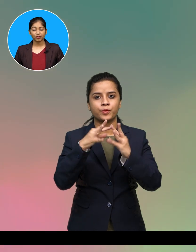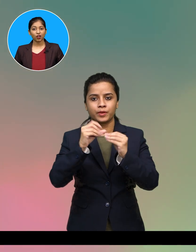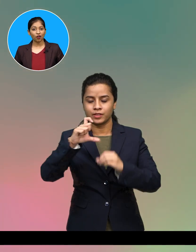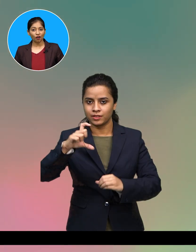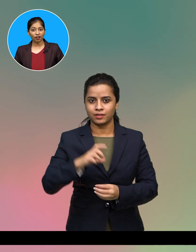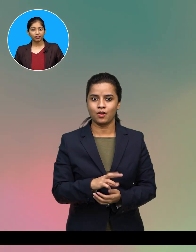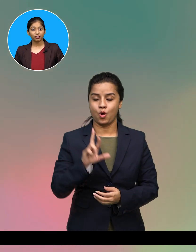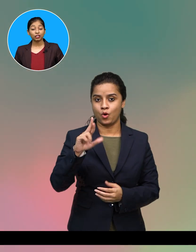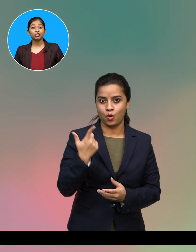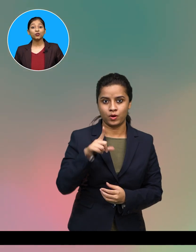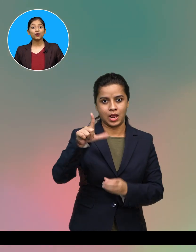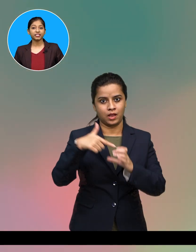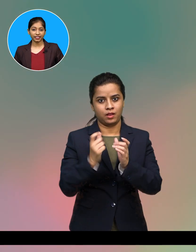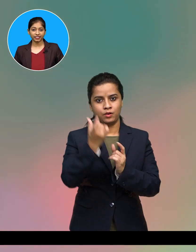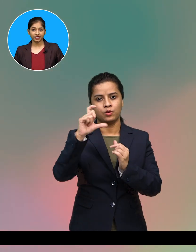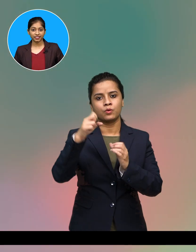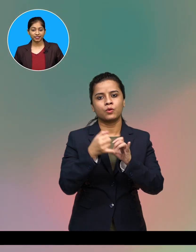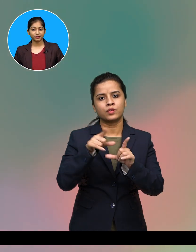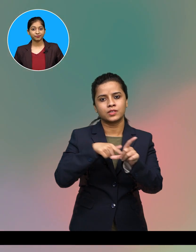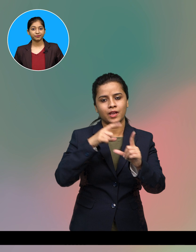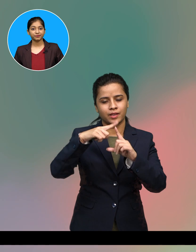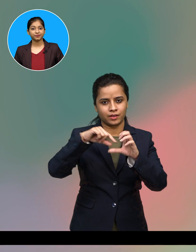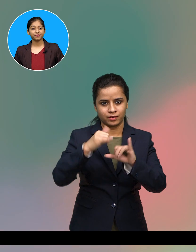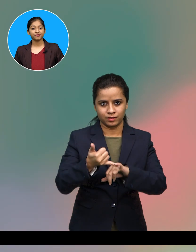WBC, or leukocytes;